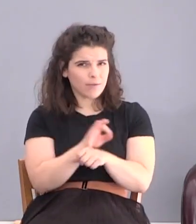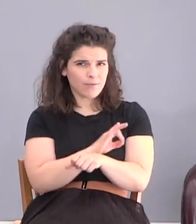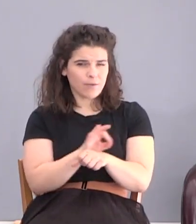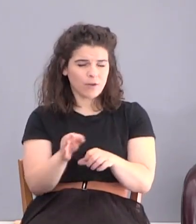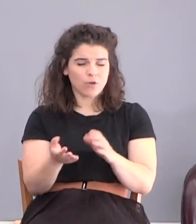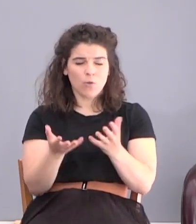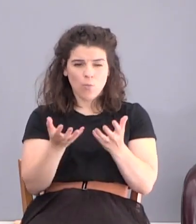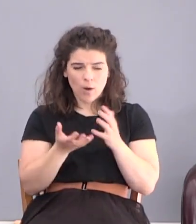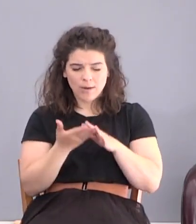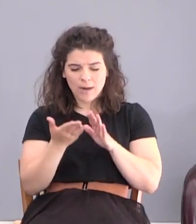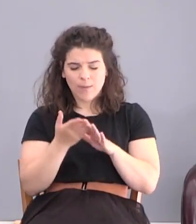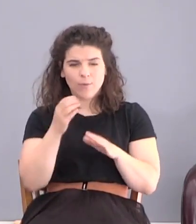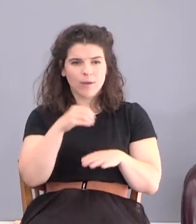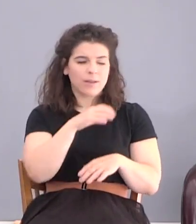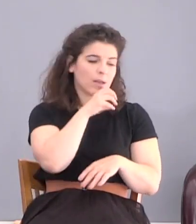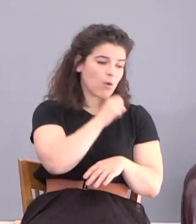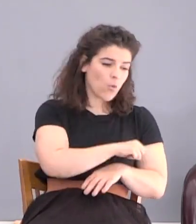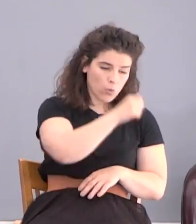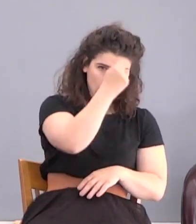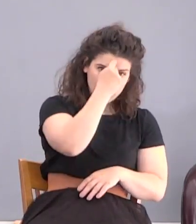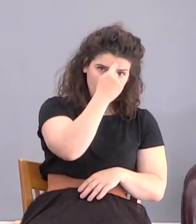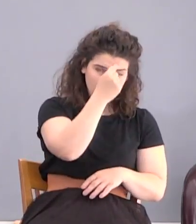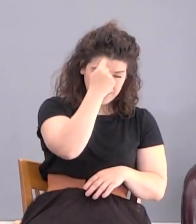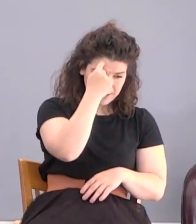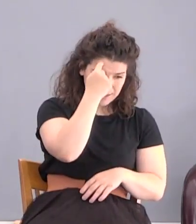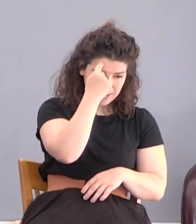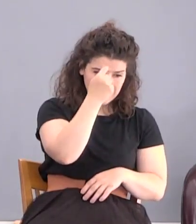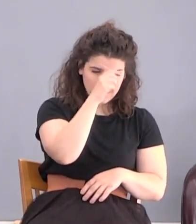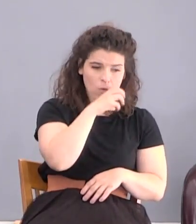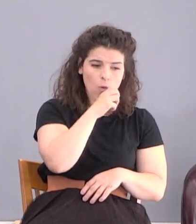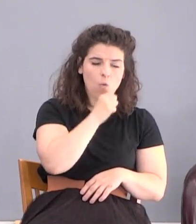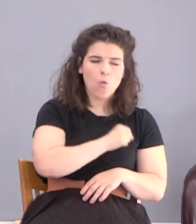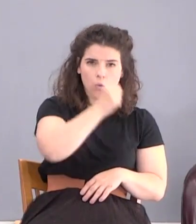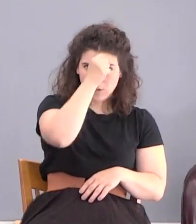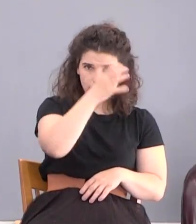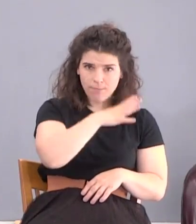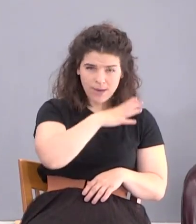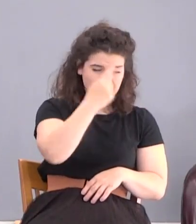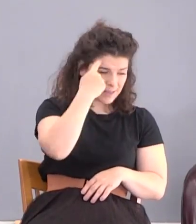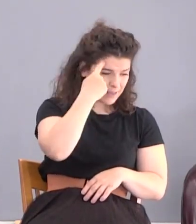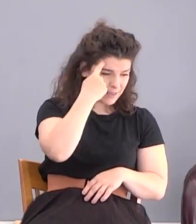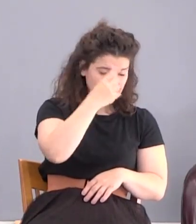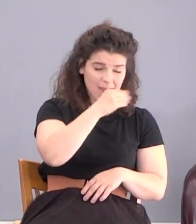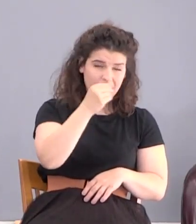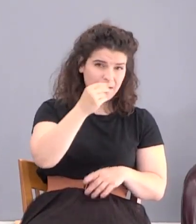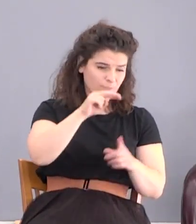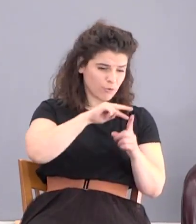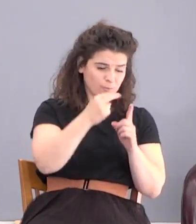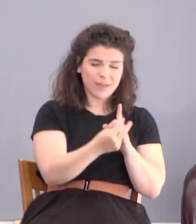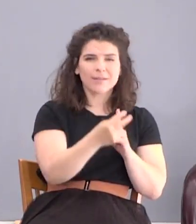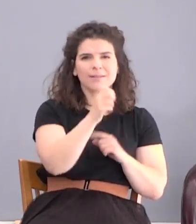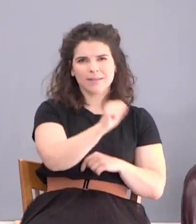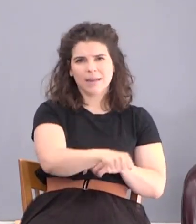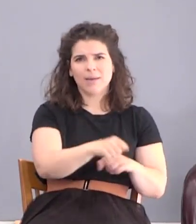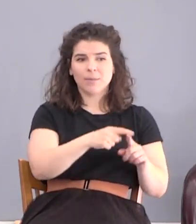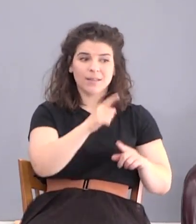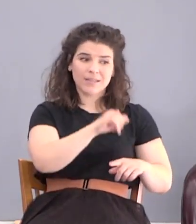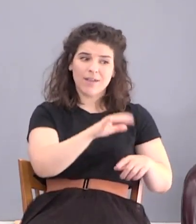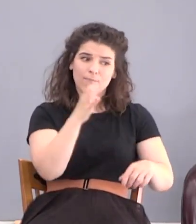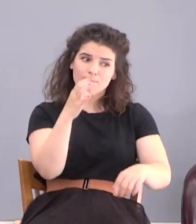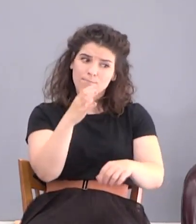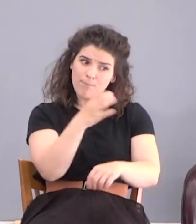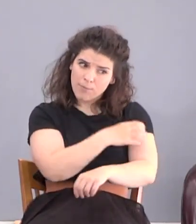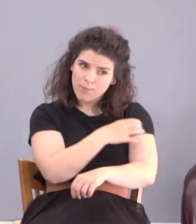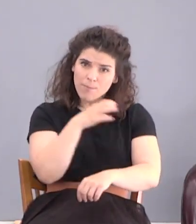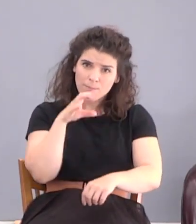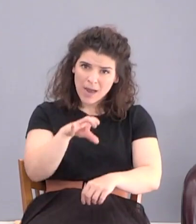operate, in those old men thinking and mentality? Yes. But does the old man have power over you anymore? Are you still run